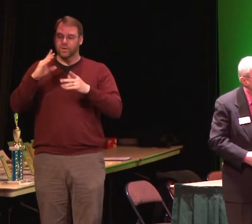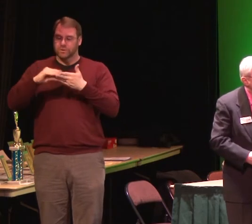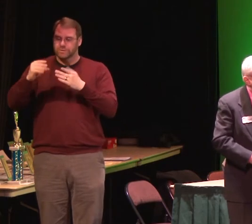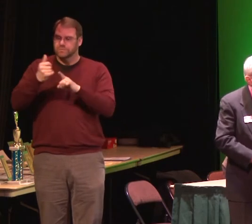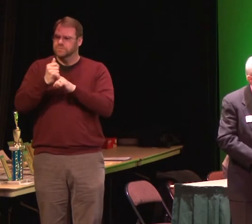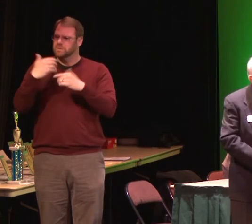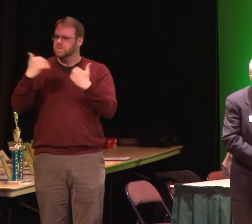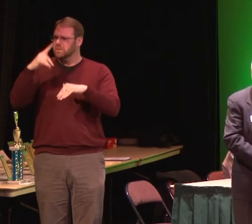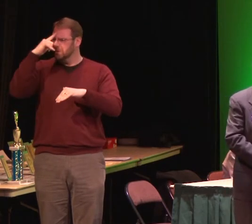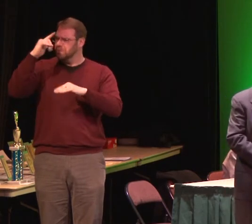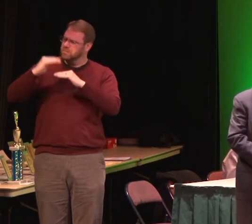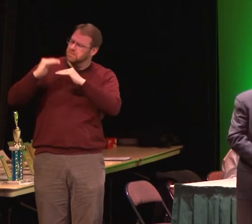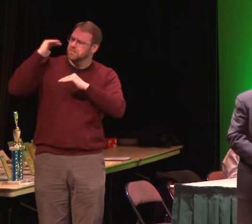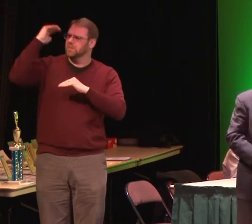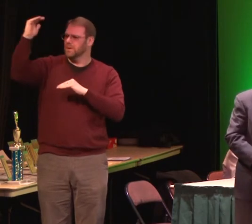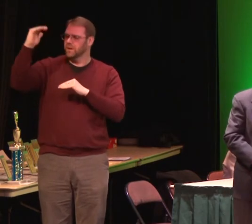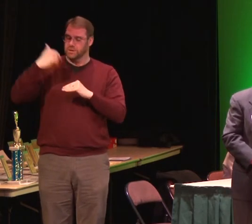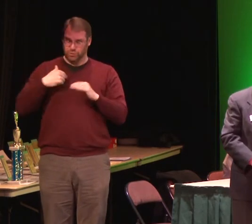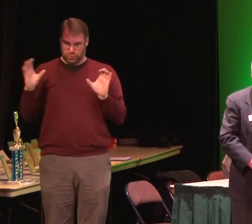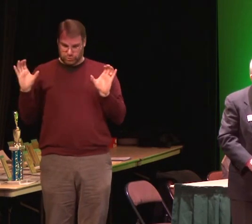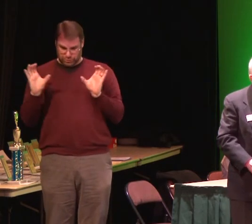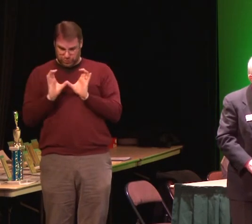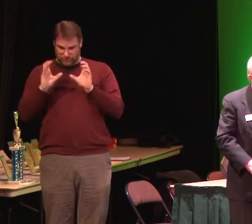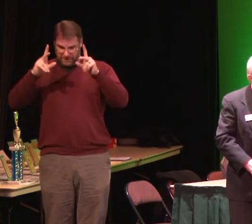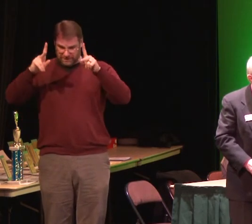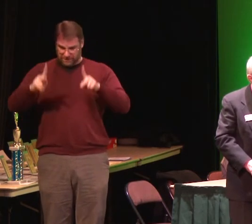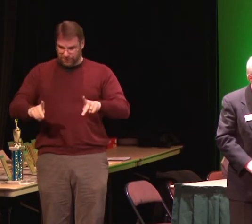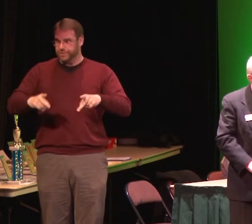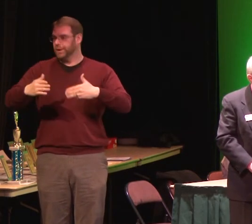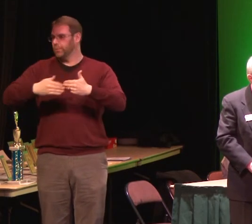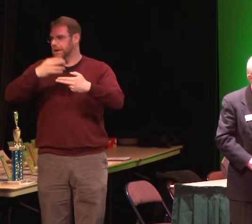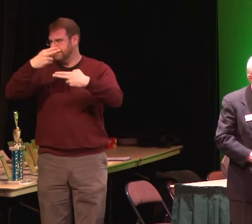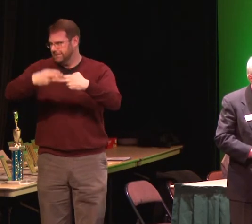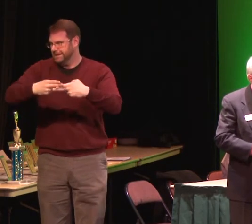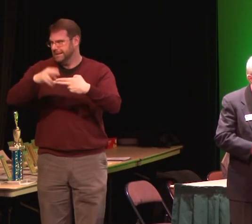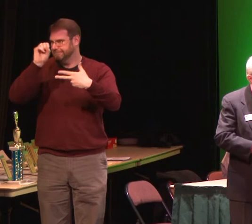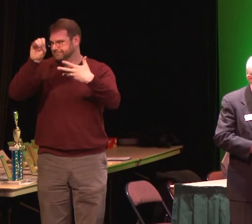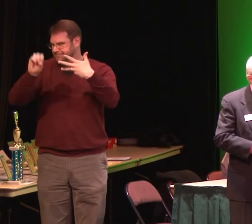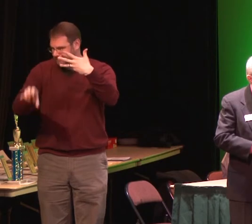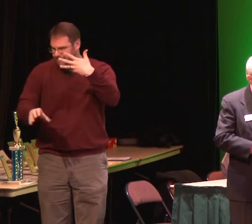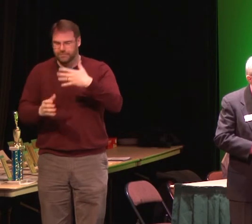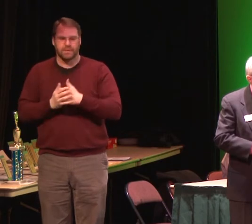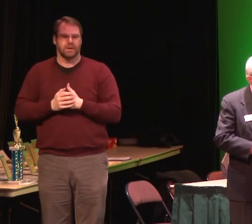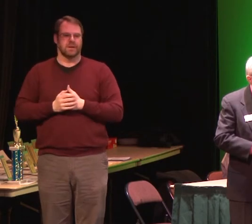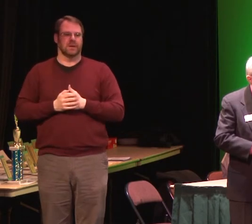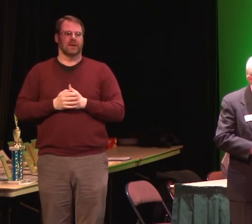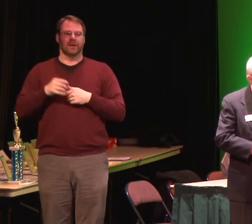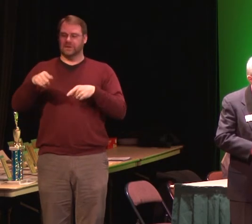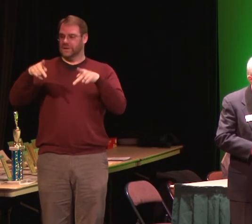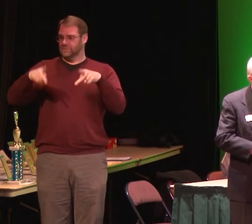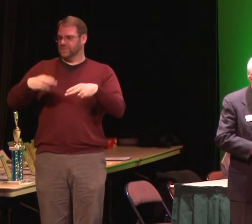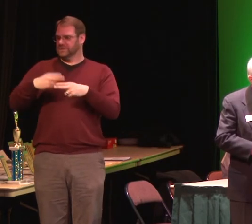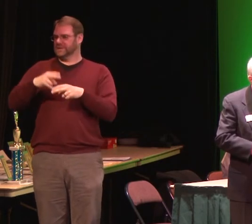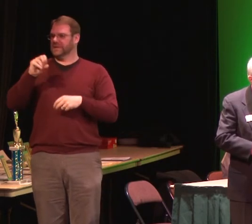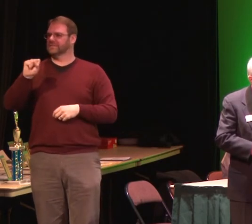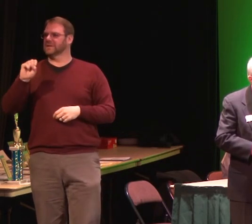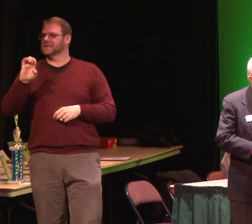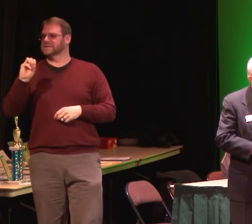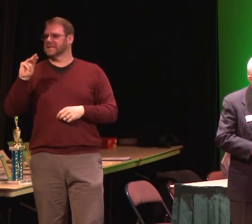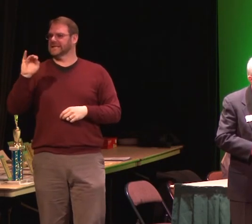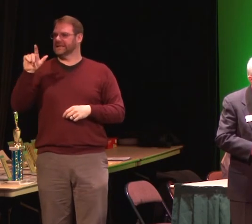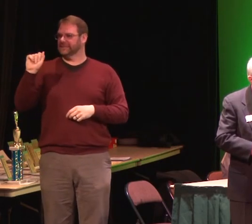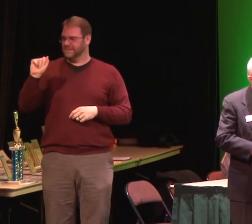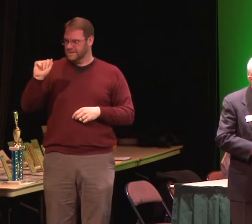this is to certify that the person, in this case, Salima Amiji, is